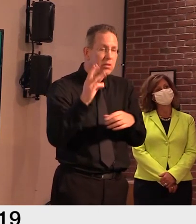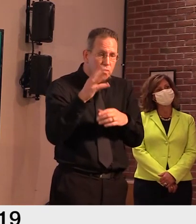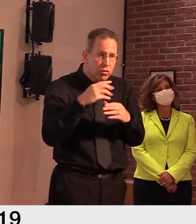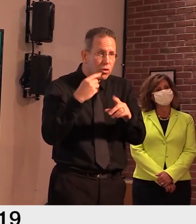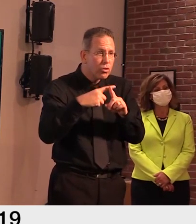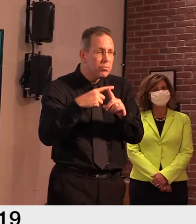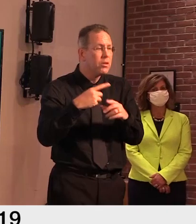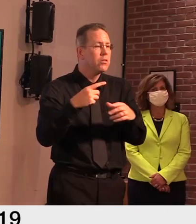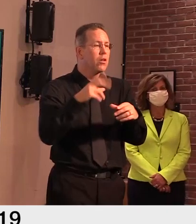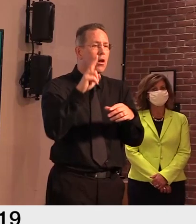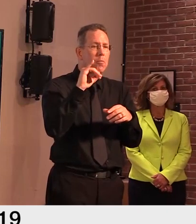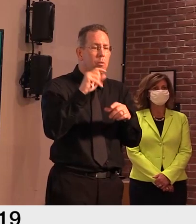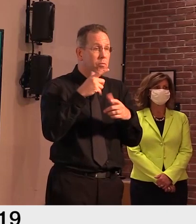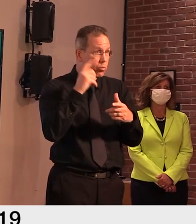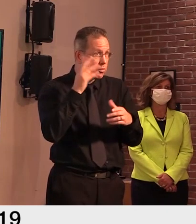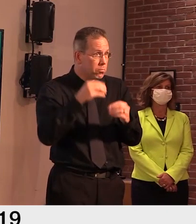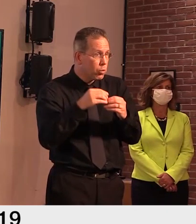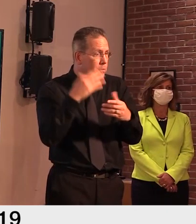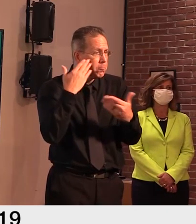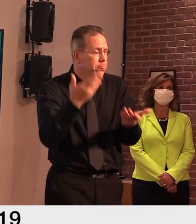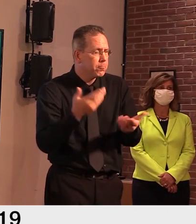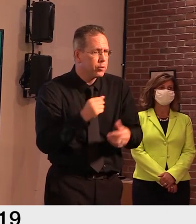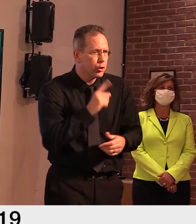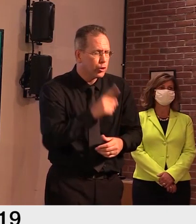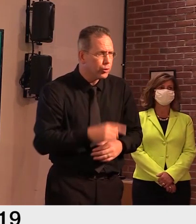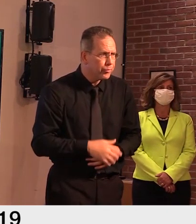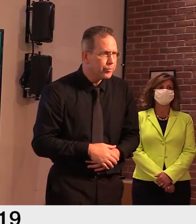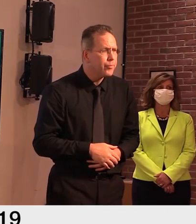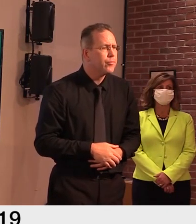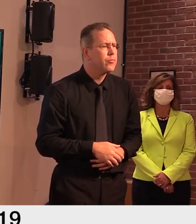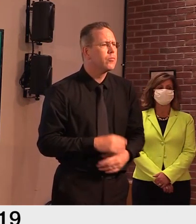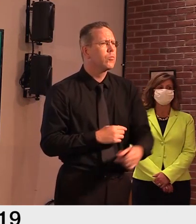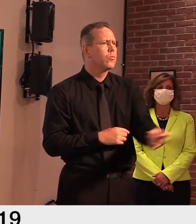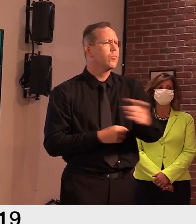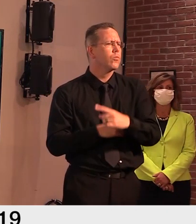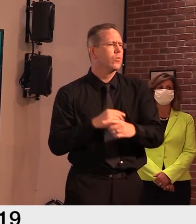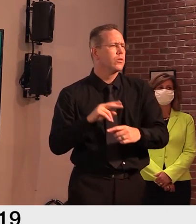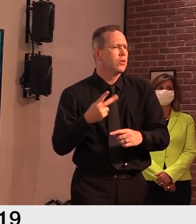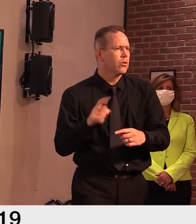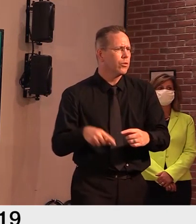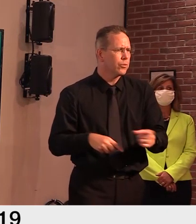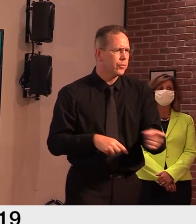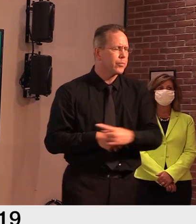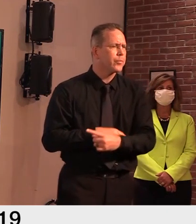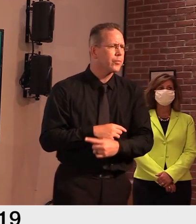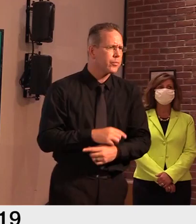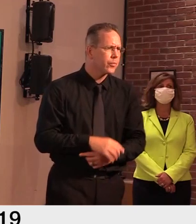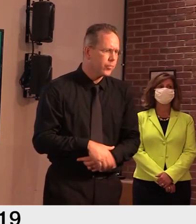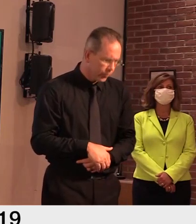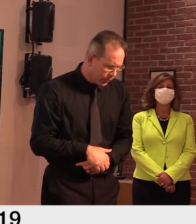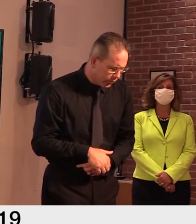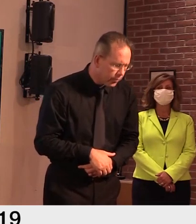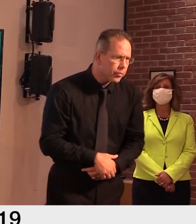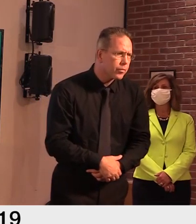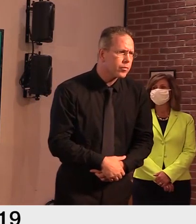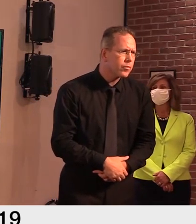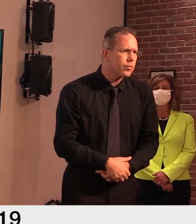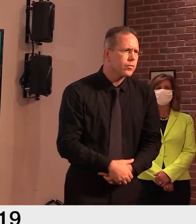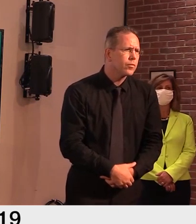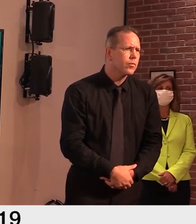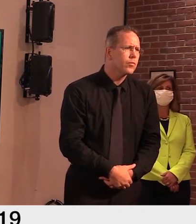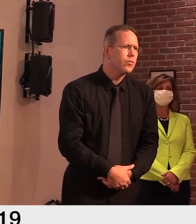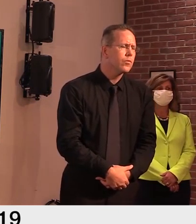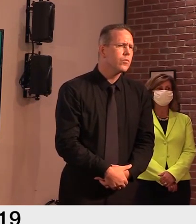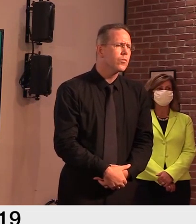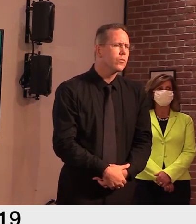action, which I'm not sure what they're doing. I know they're going on break soon, but there has been talk about extending in some capacity. But